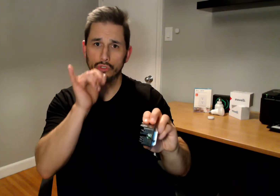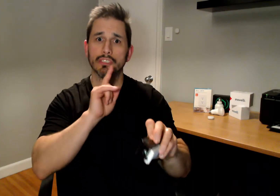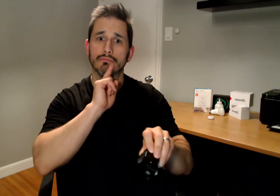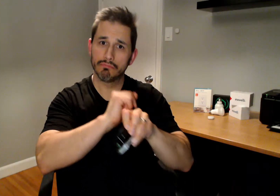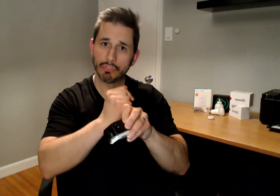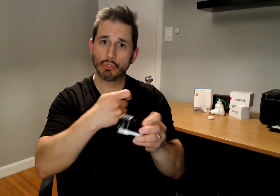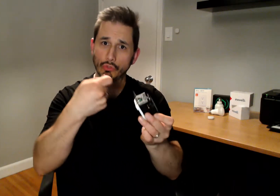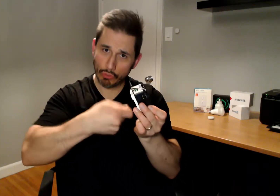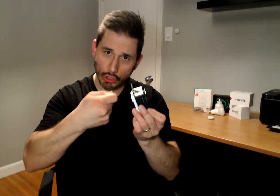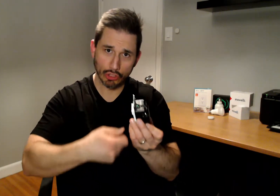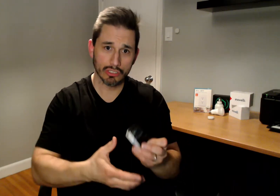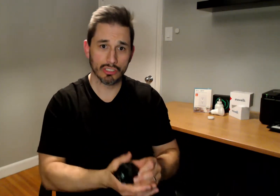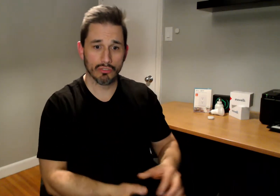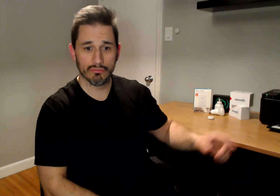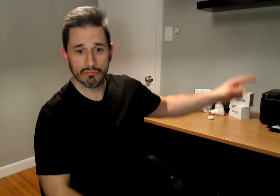And it looks like a regular light switch.